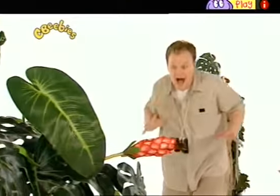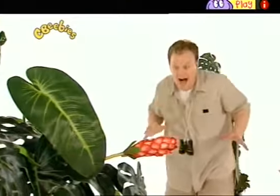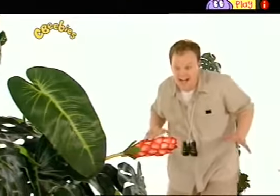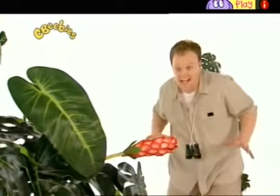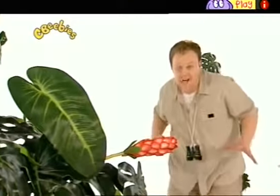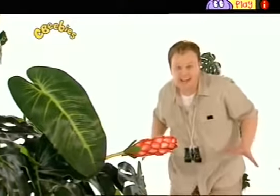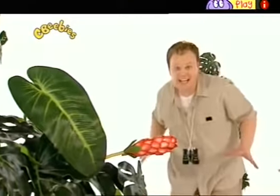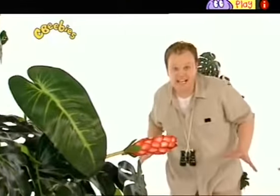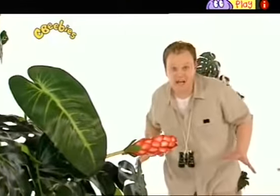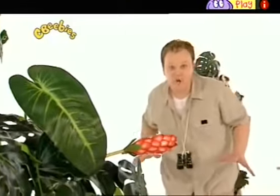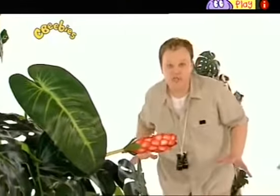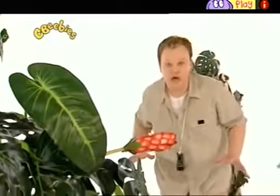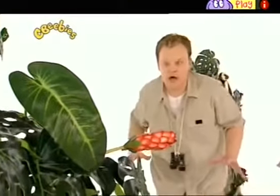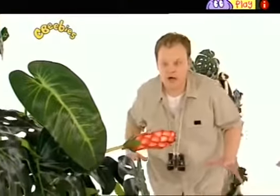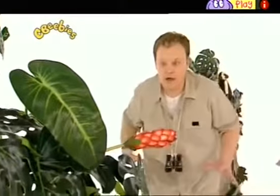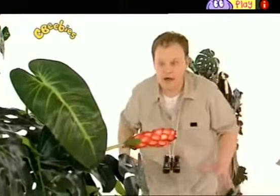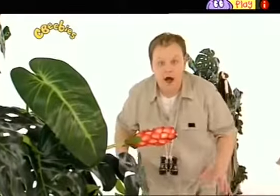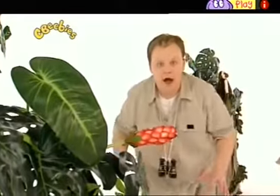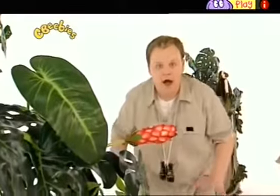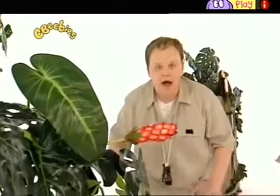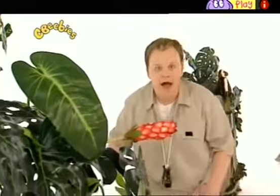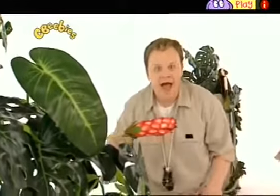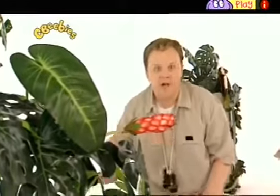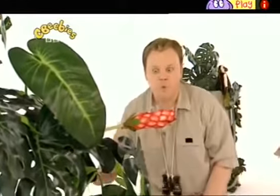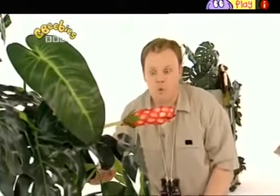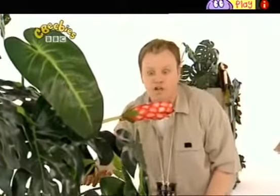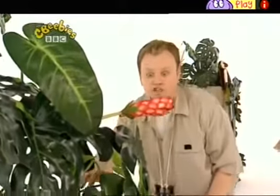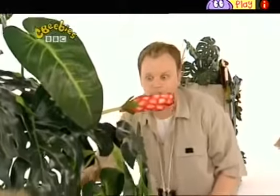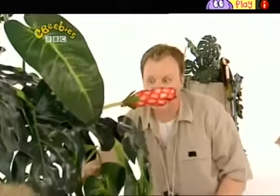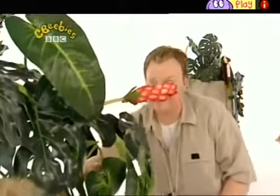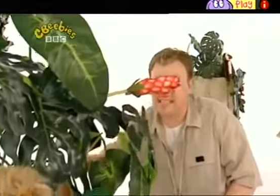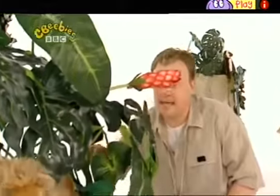I look a little closer, and what do I see?